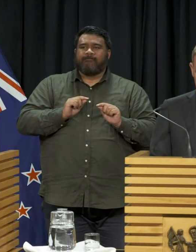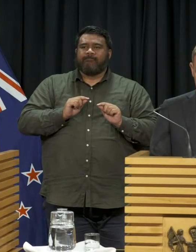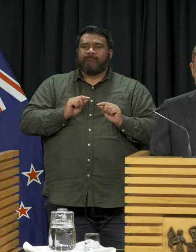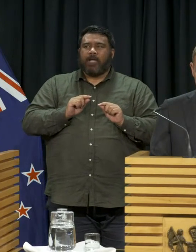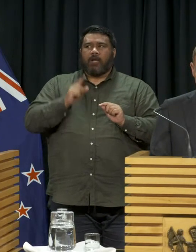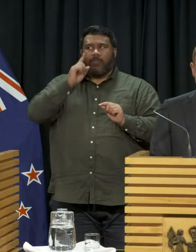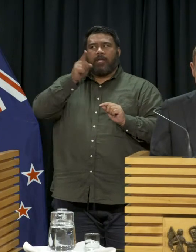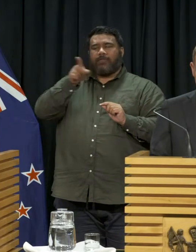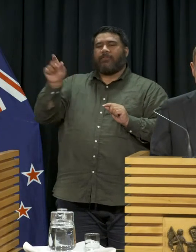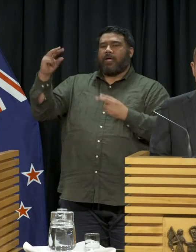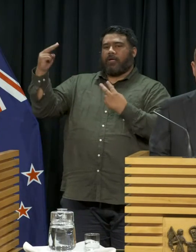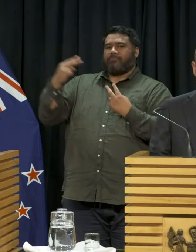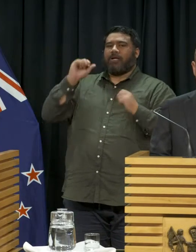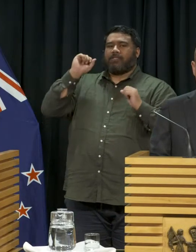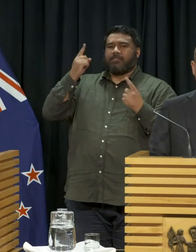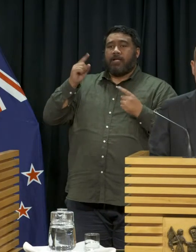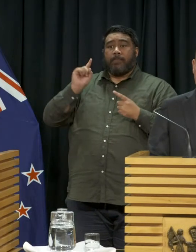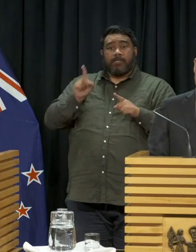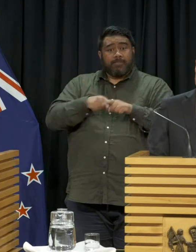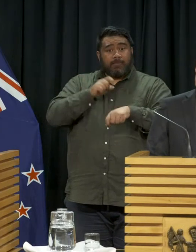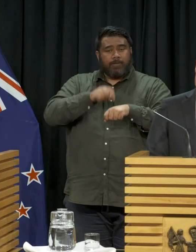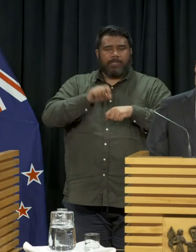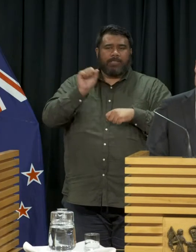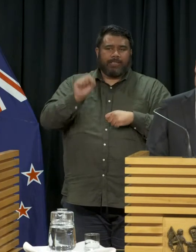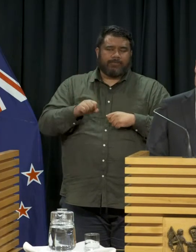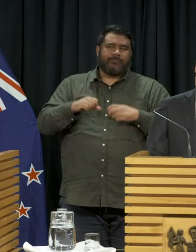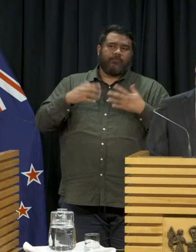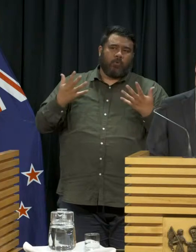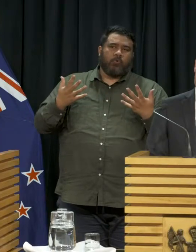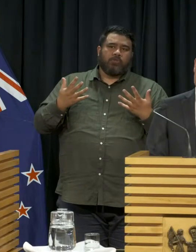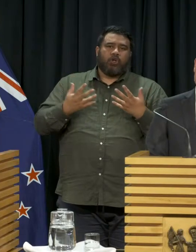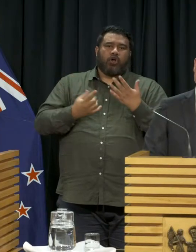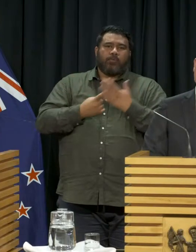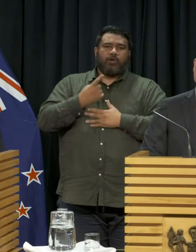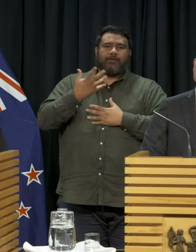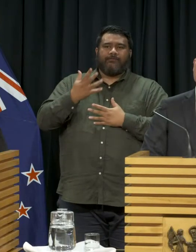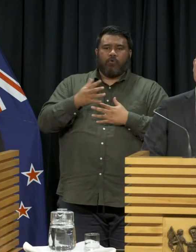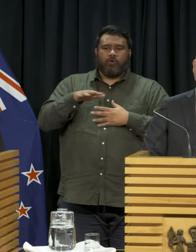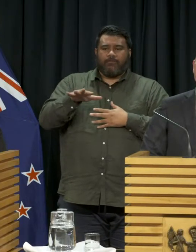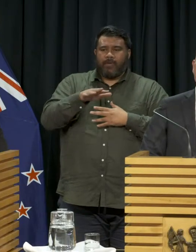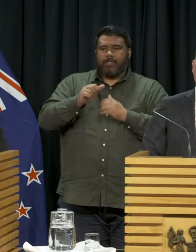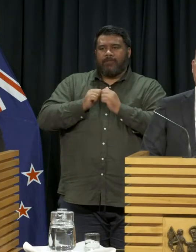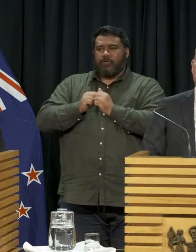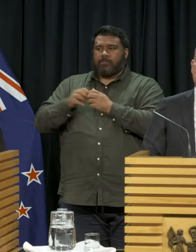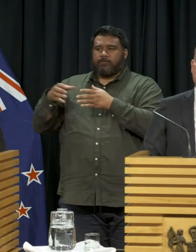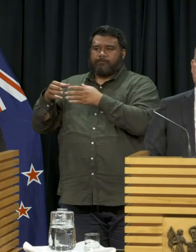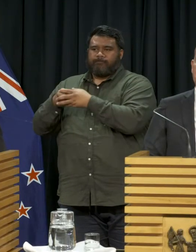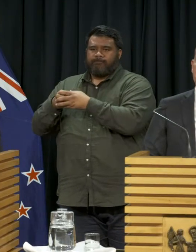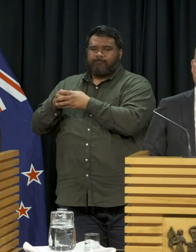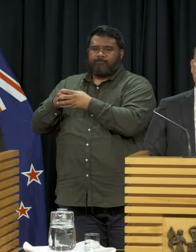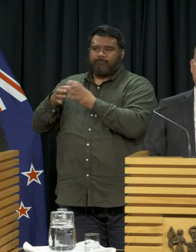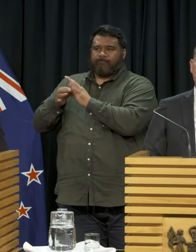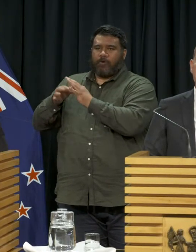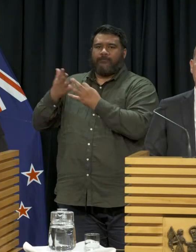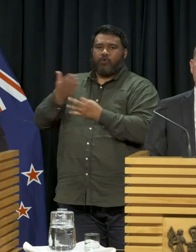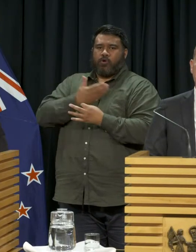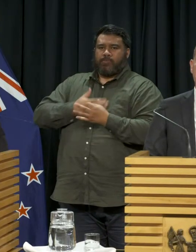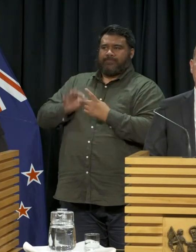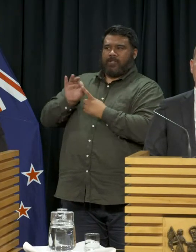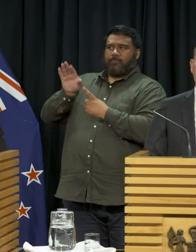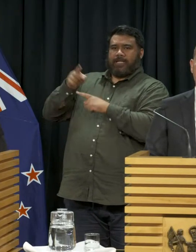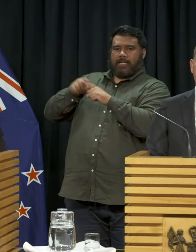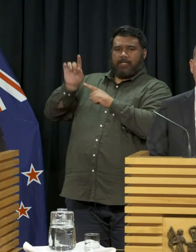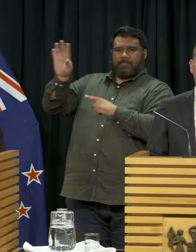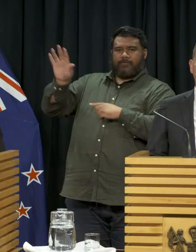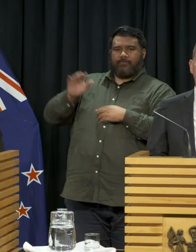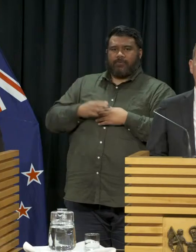of that. But at the same time, there is, of course, the opportunity for close family and friends to be gathering for the Duke in the United Kingdom